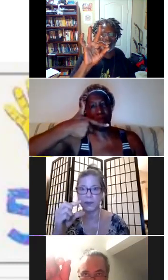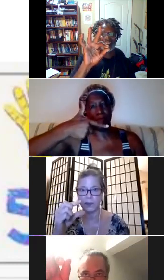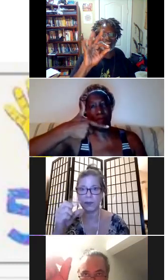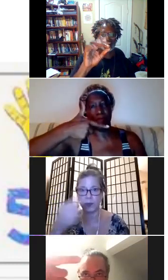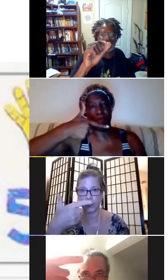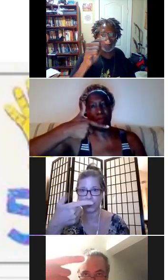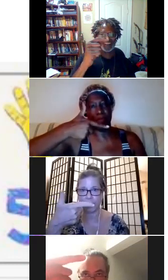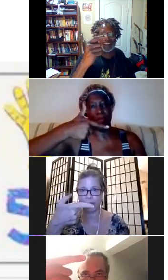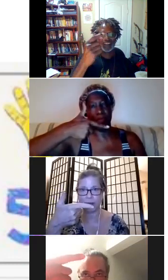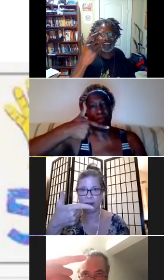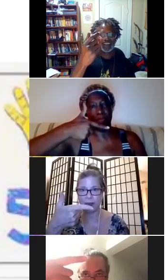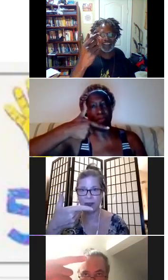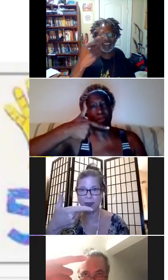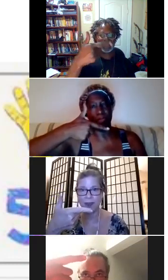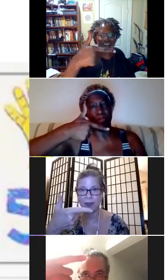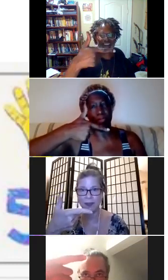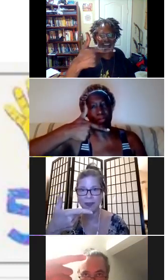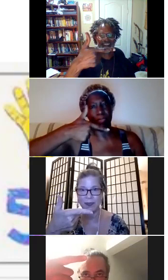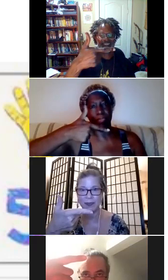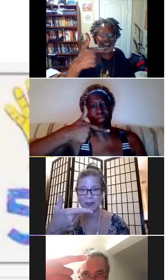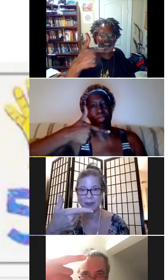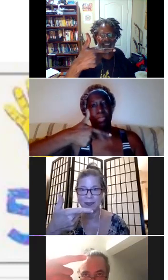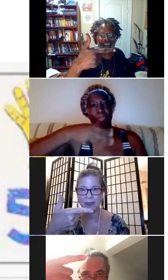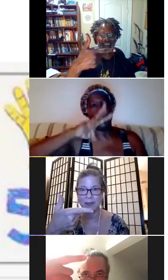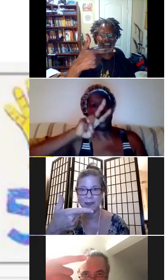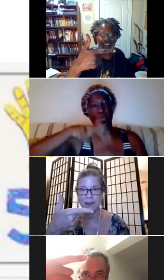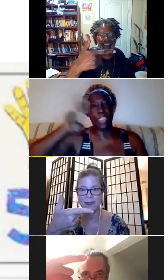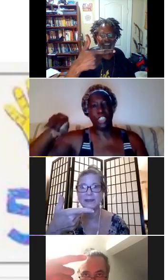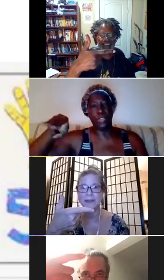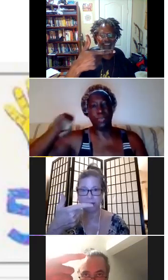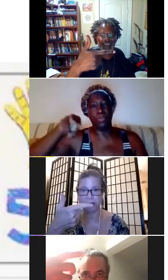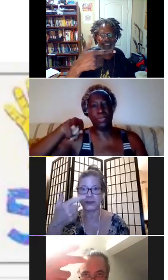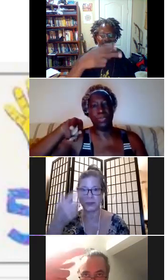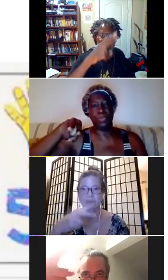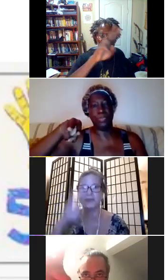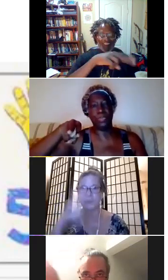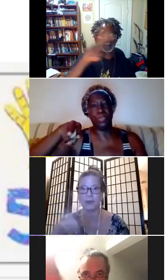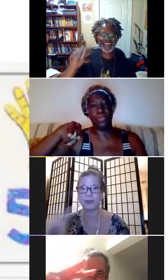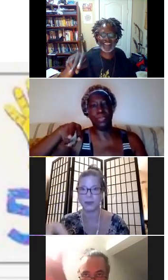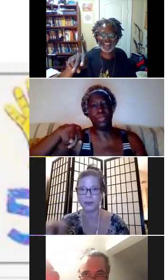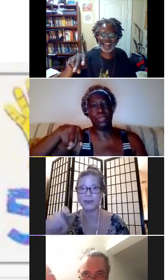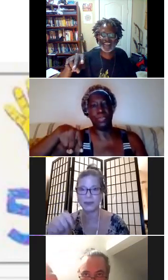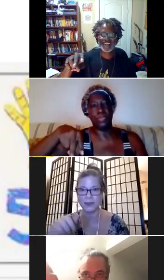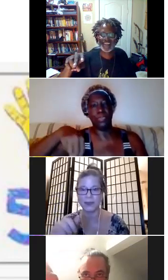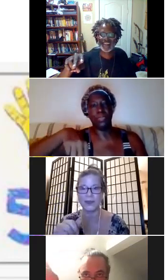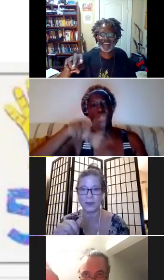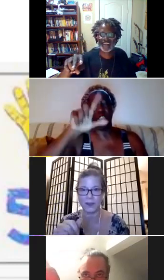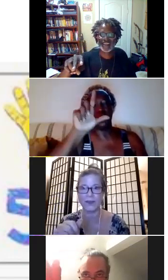21, 22,